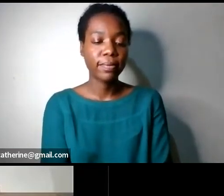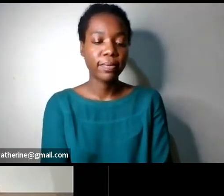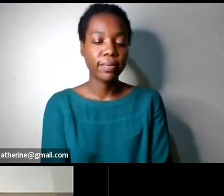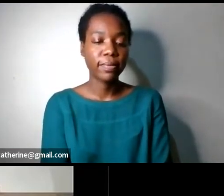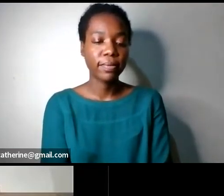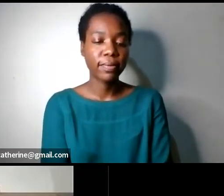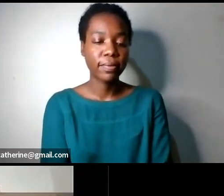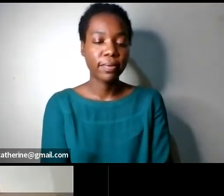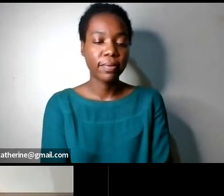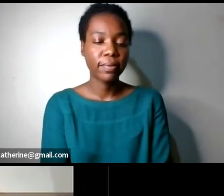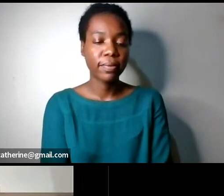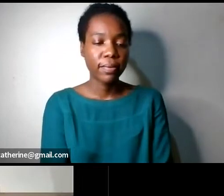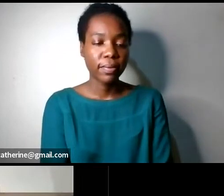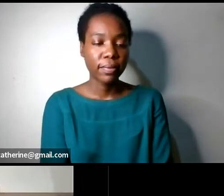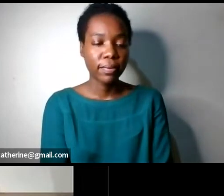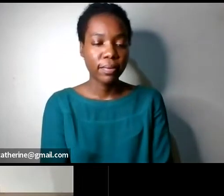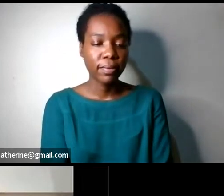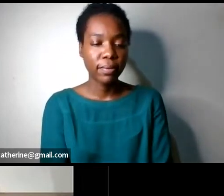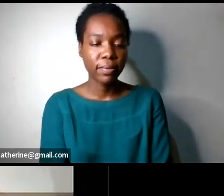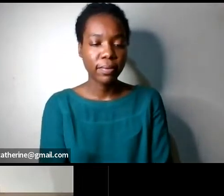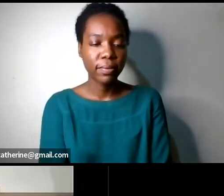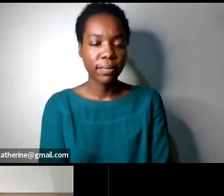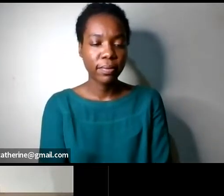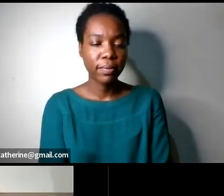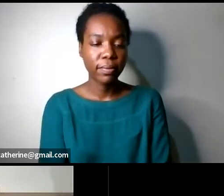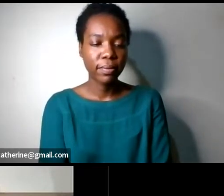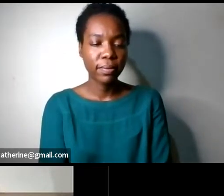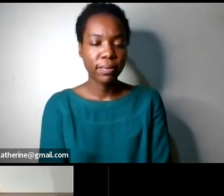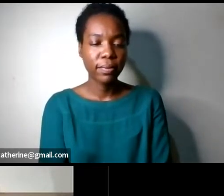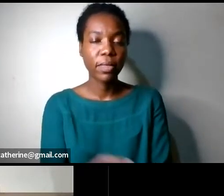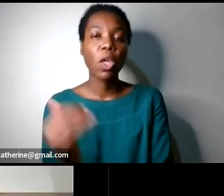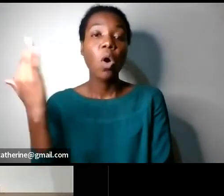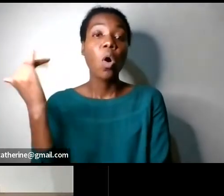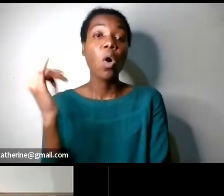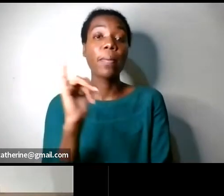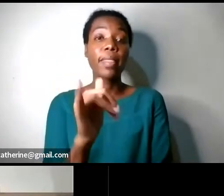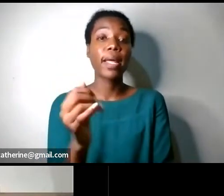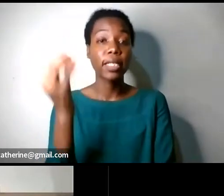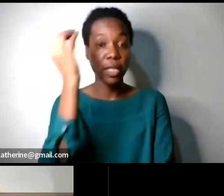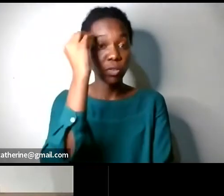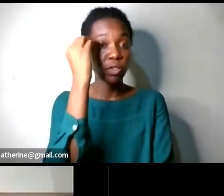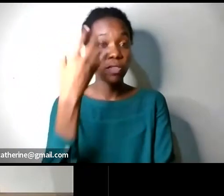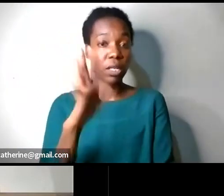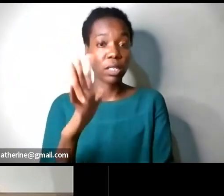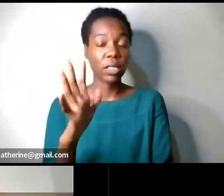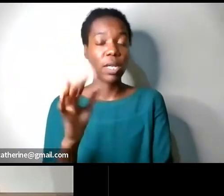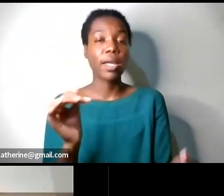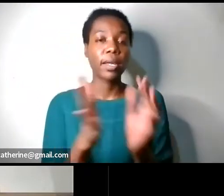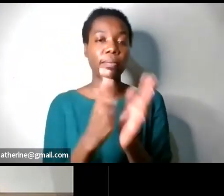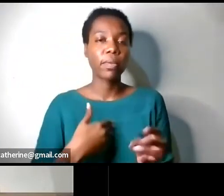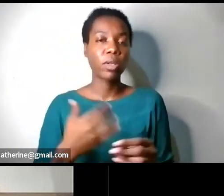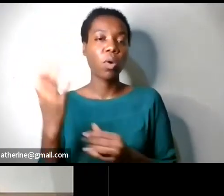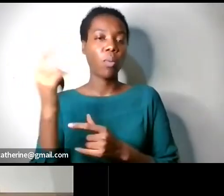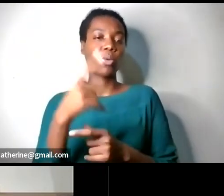All right. I think we've lost Tom completely. So nonetheless, I hope this was quite educative for you. And I hope that you have really gotten a chance